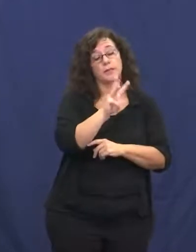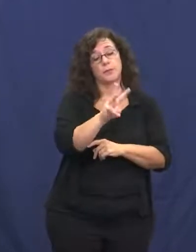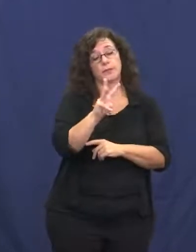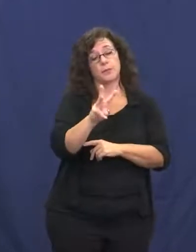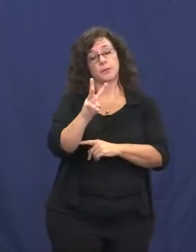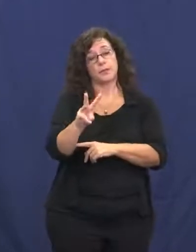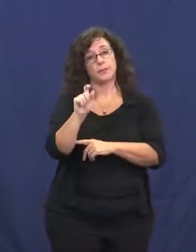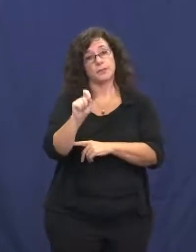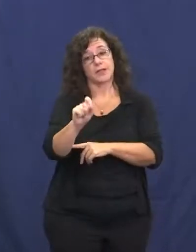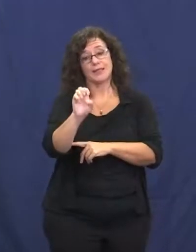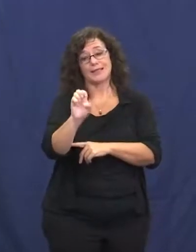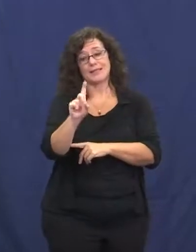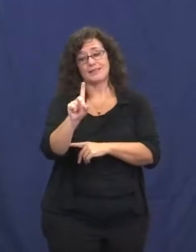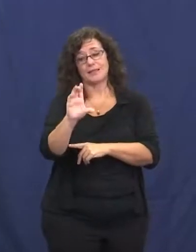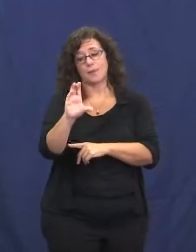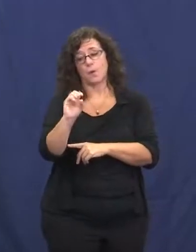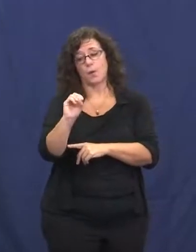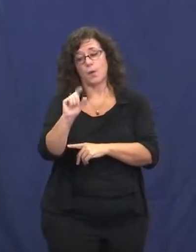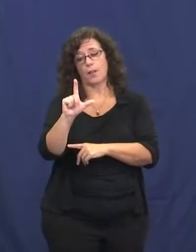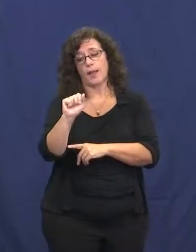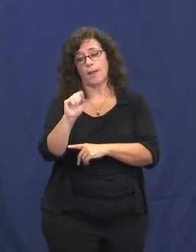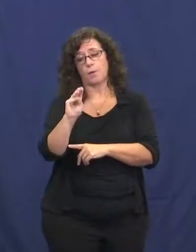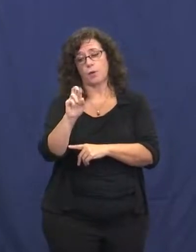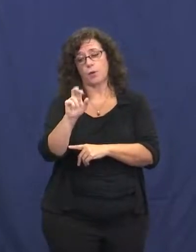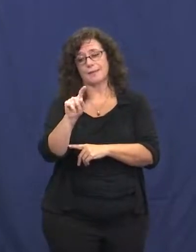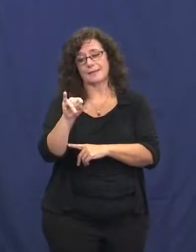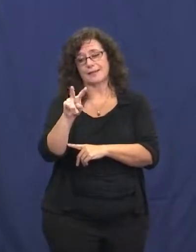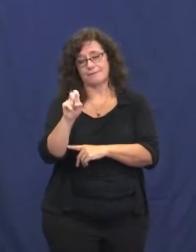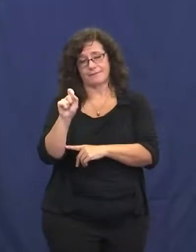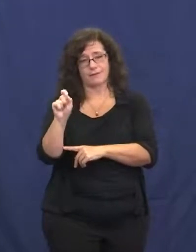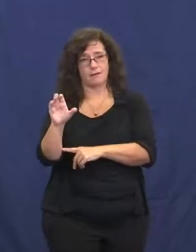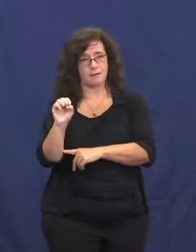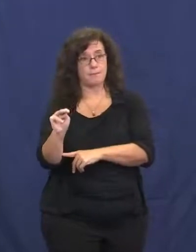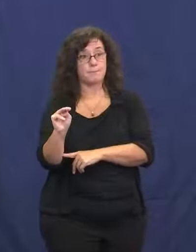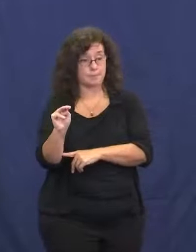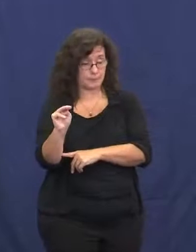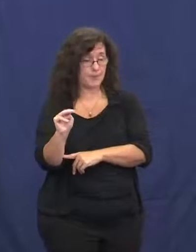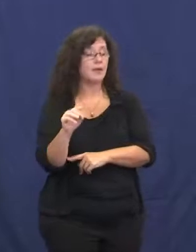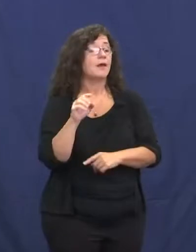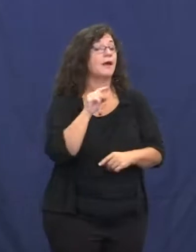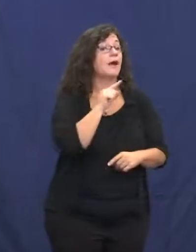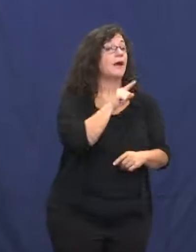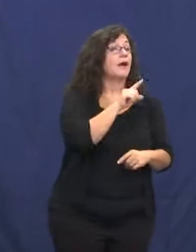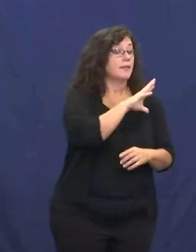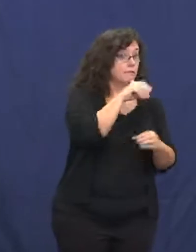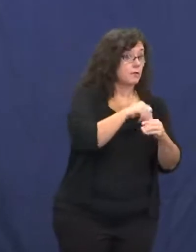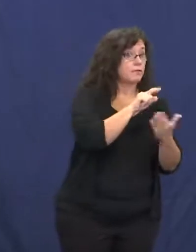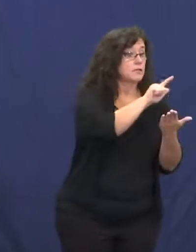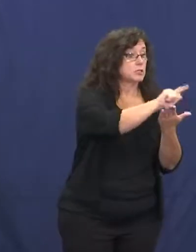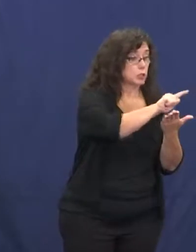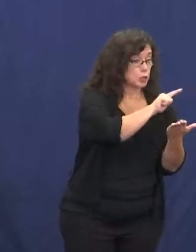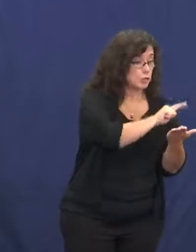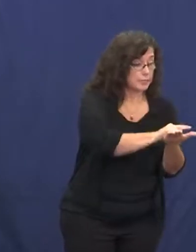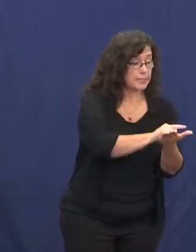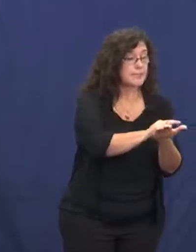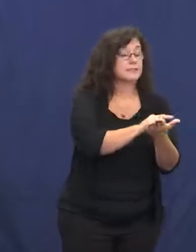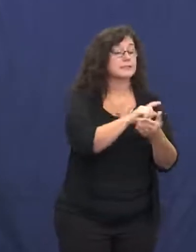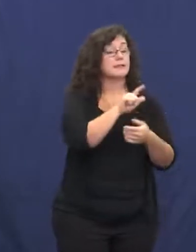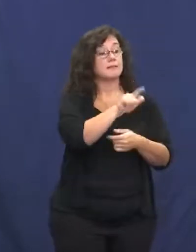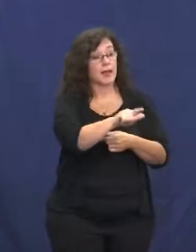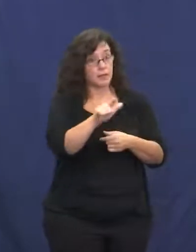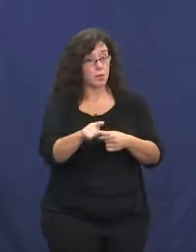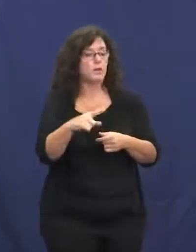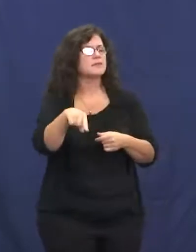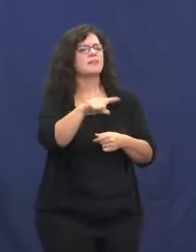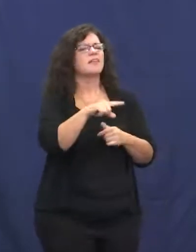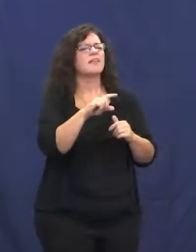www.edcollaborative.com. And they will have a panel of attorneys. They'll be talking about negotiation and dispute resolution. And so we encourage you to take advantage